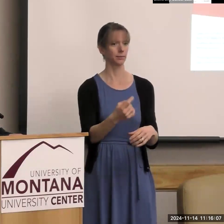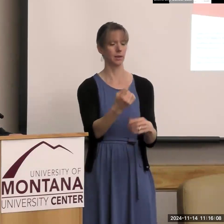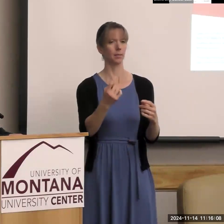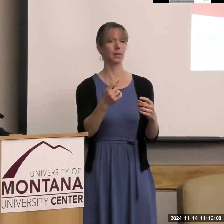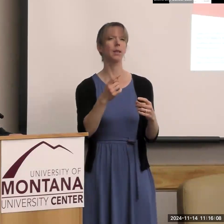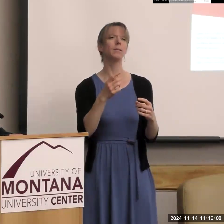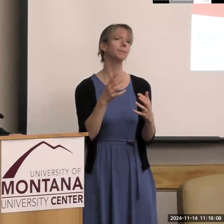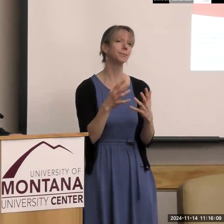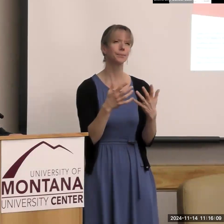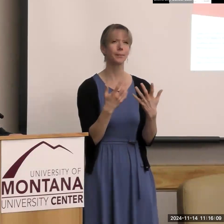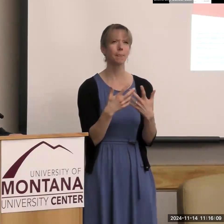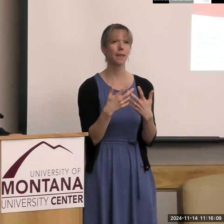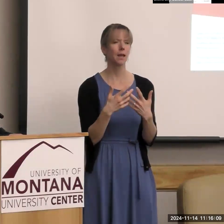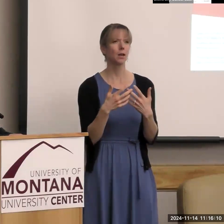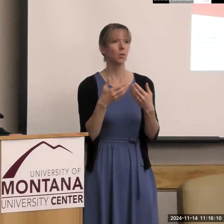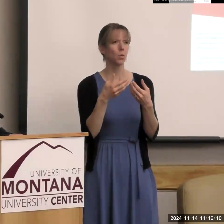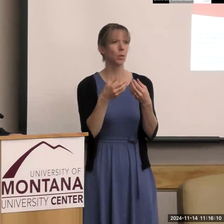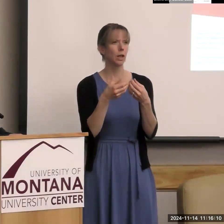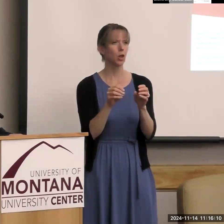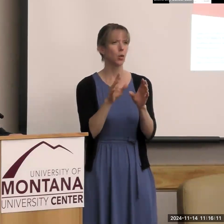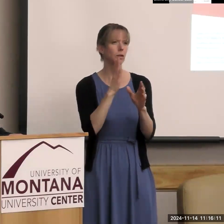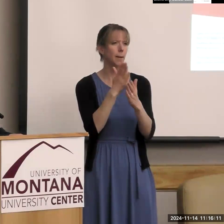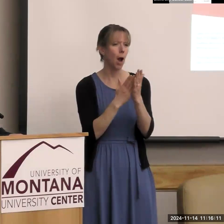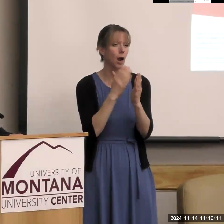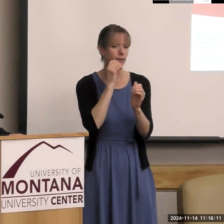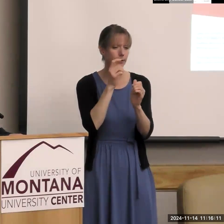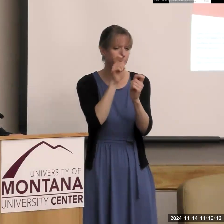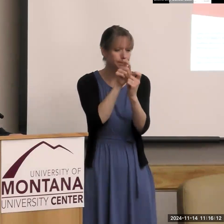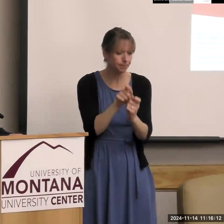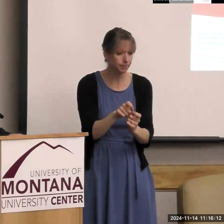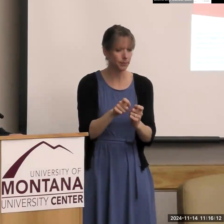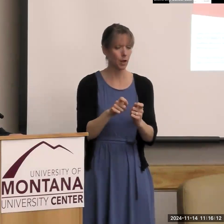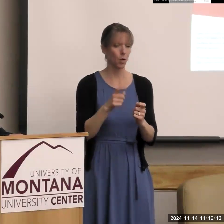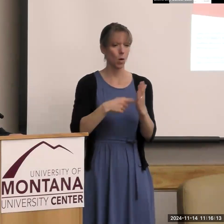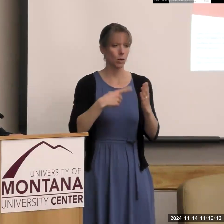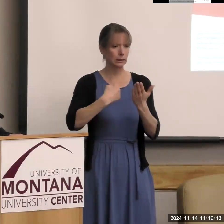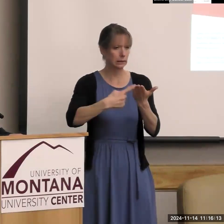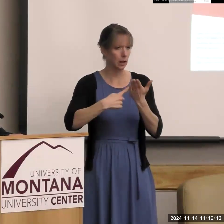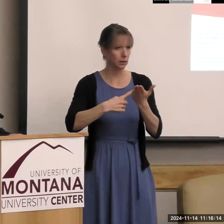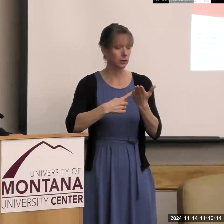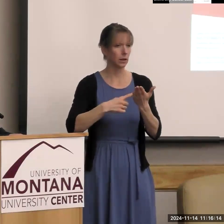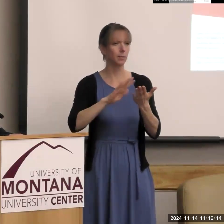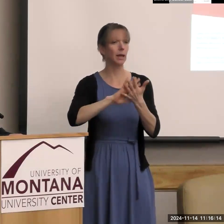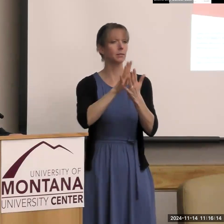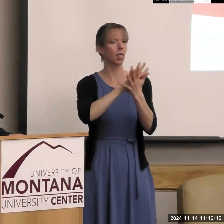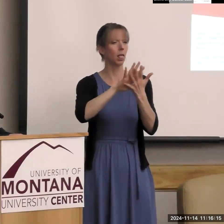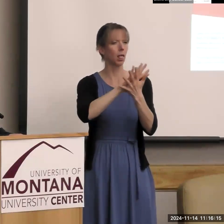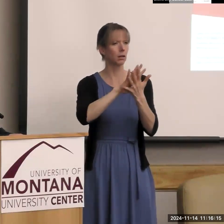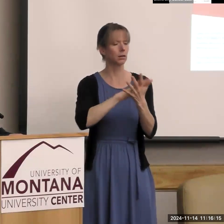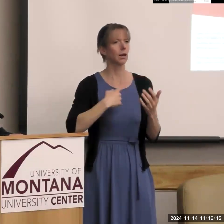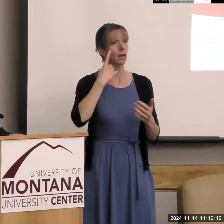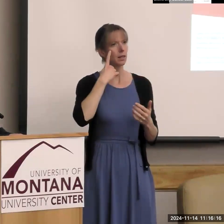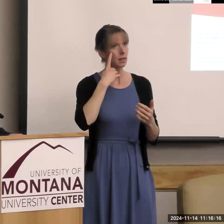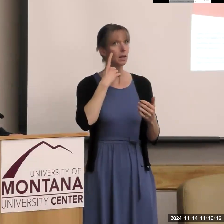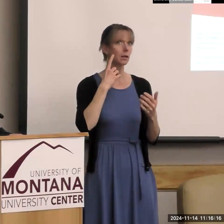lose the edges, we lose the nuances of the thing that we're talking about. So I think the